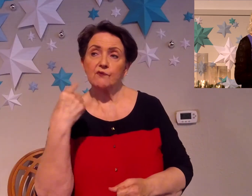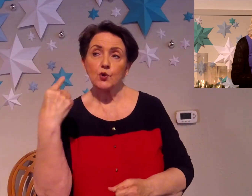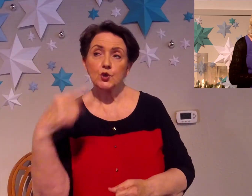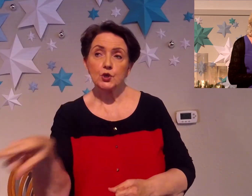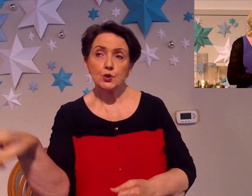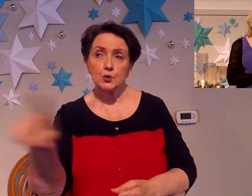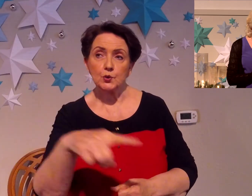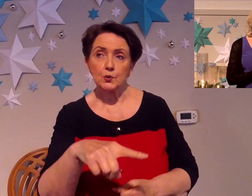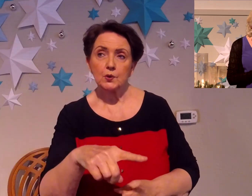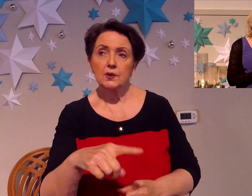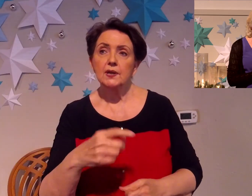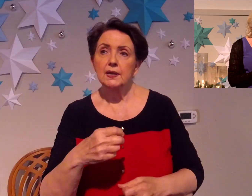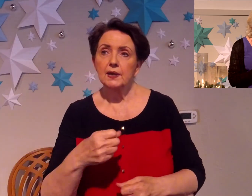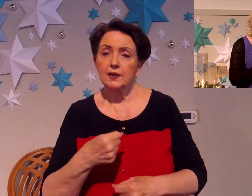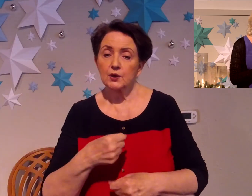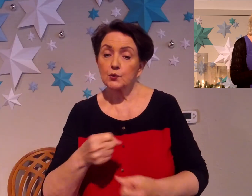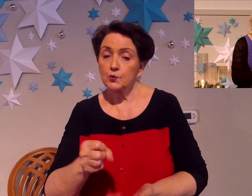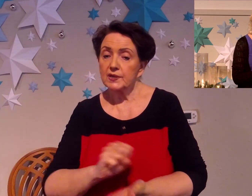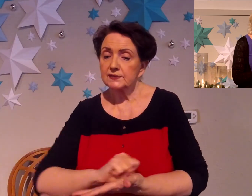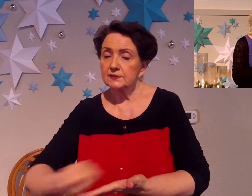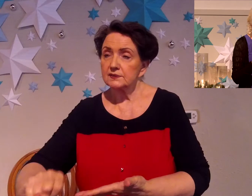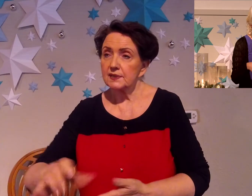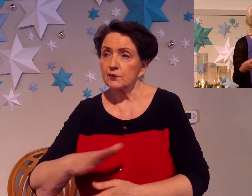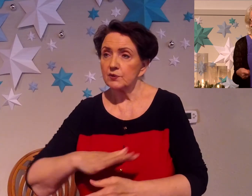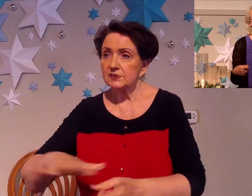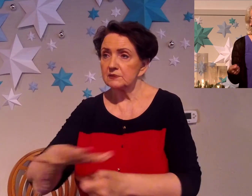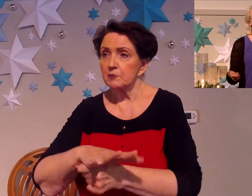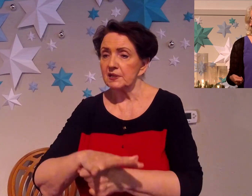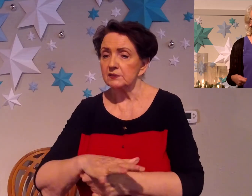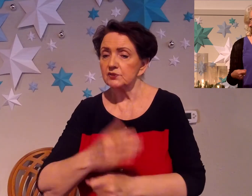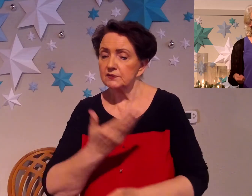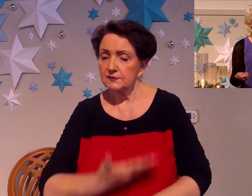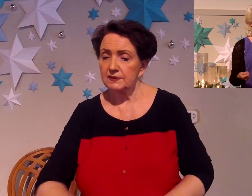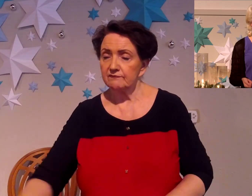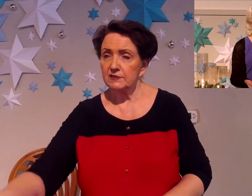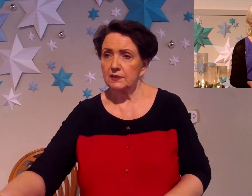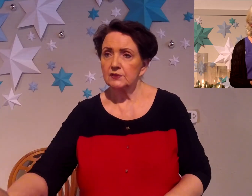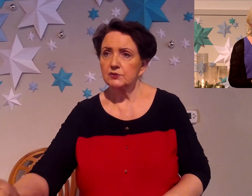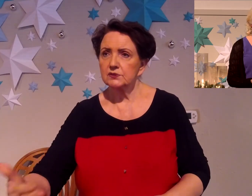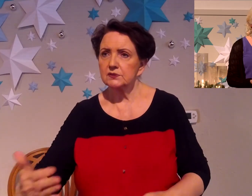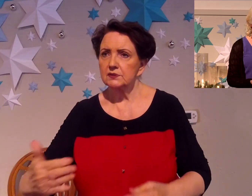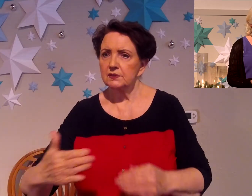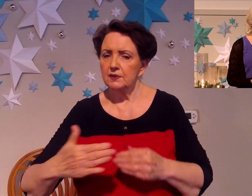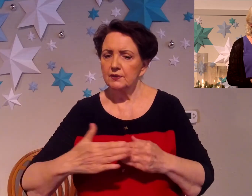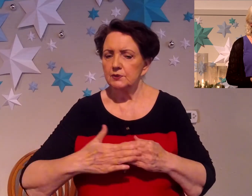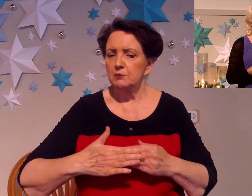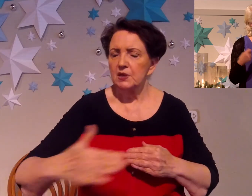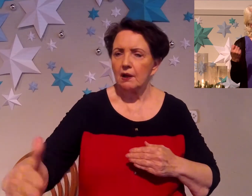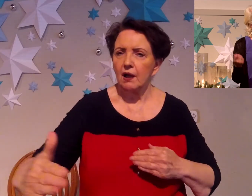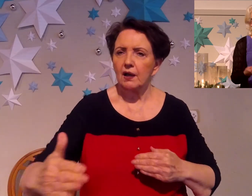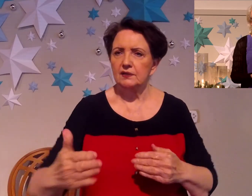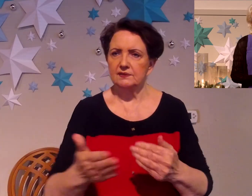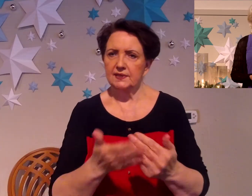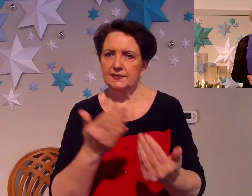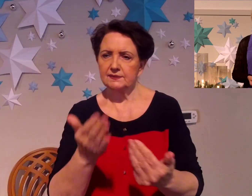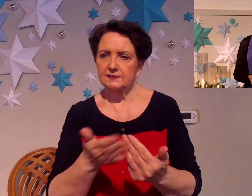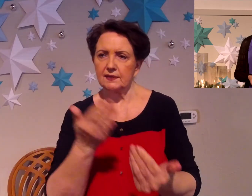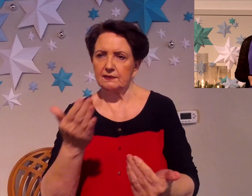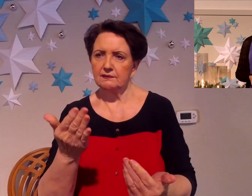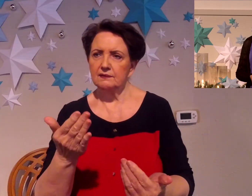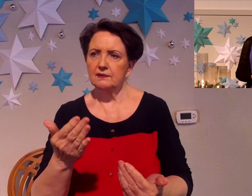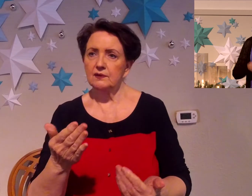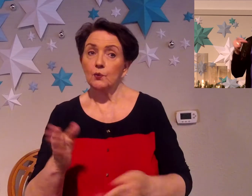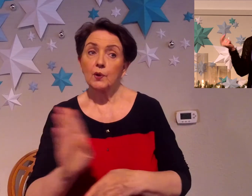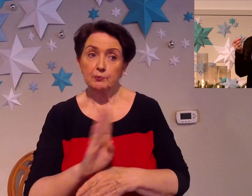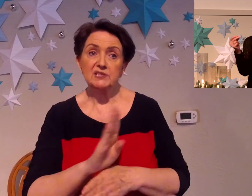creates that sacred space. It's an invitation to go beyond convenience, because we are busy, are